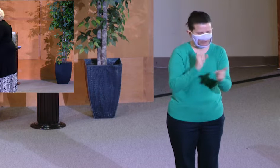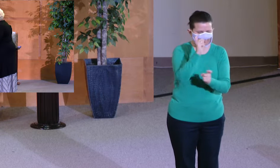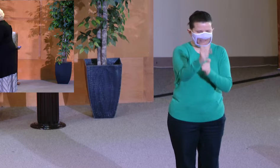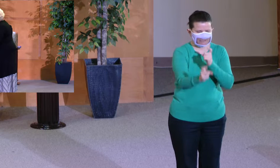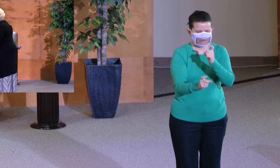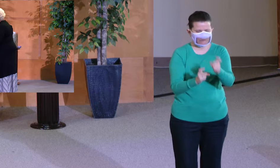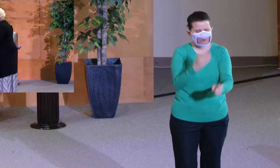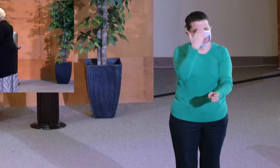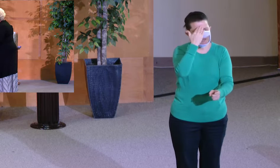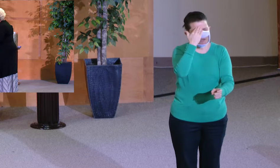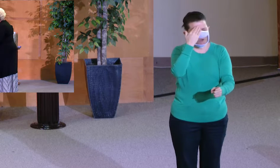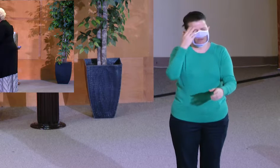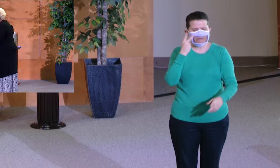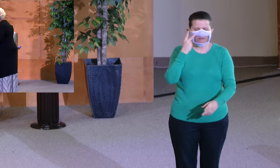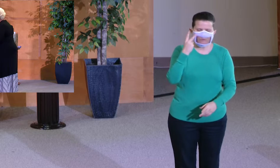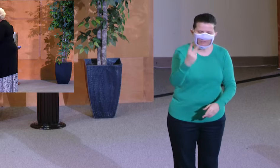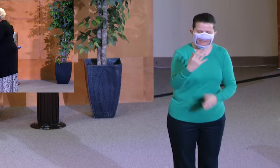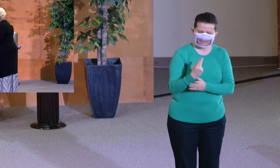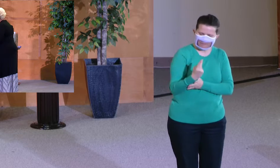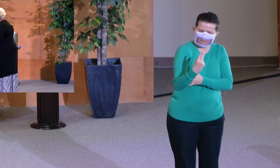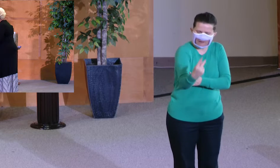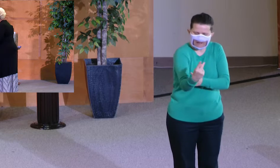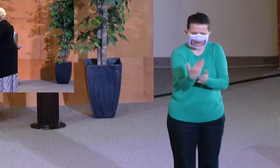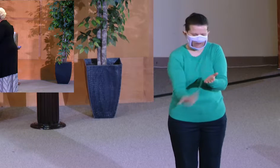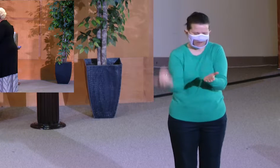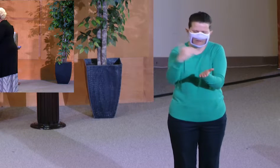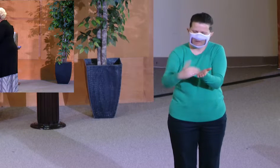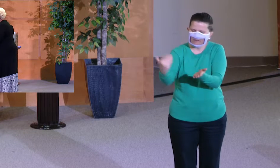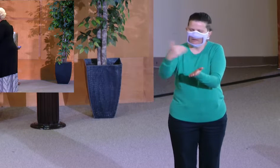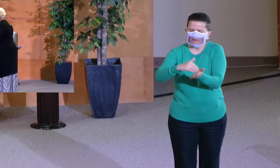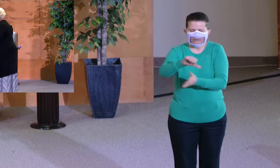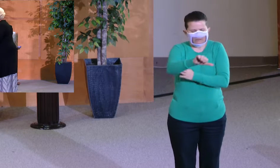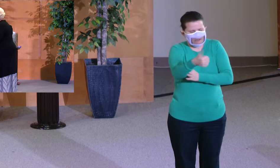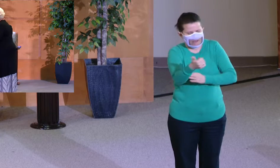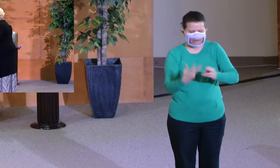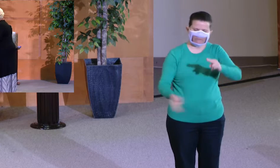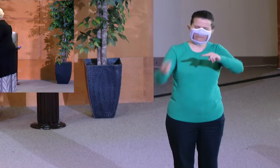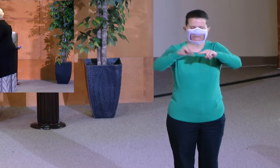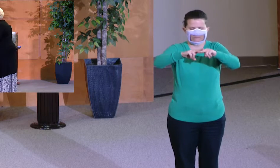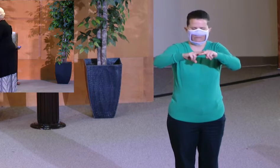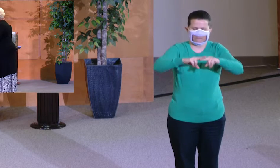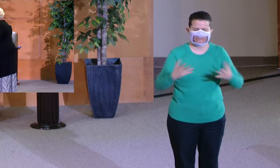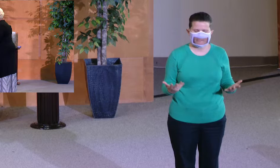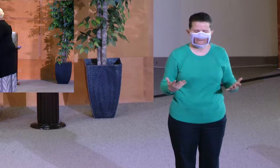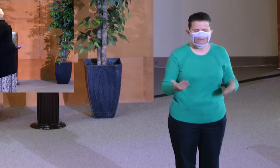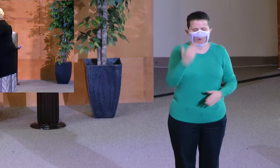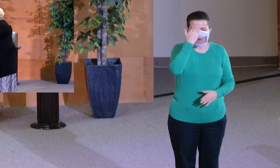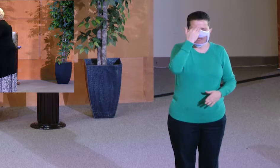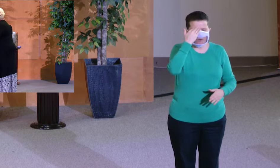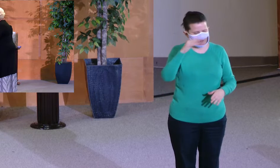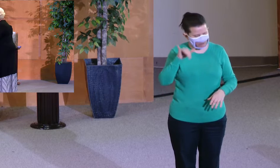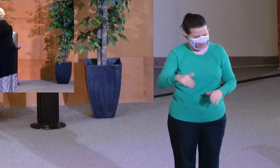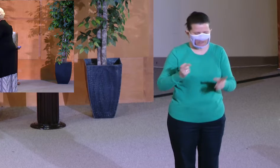returned tenfold. And we see this going out into the universe, out into